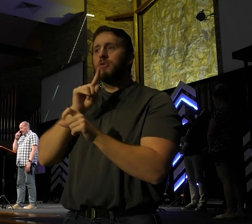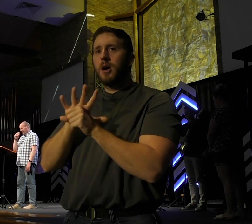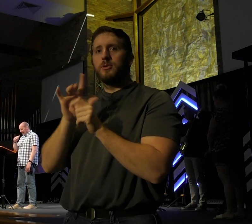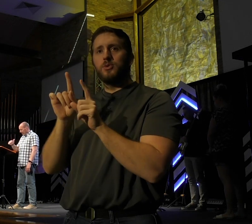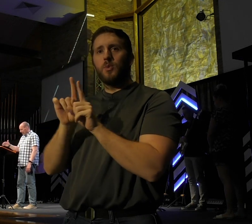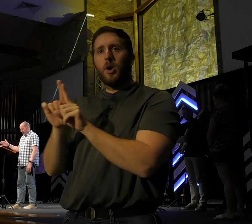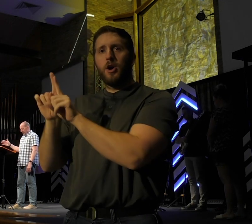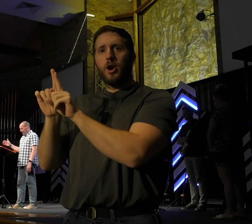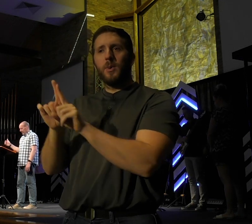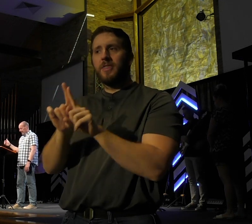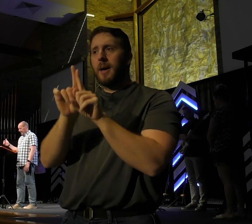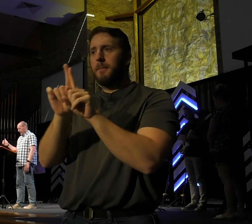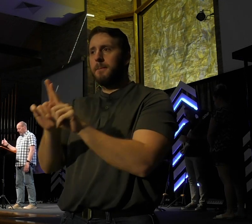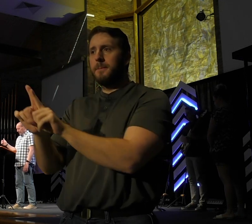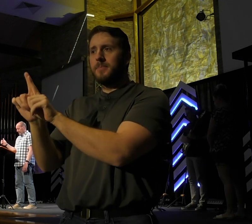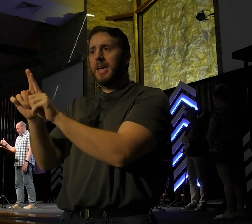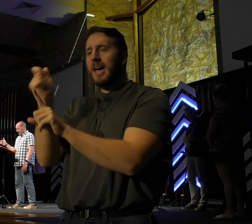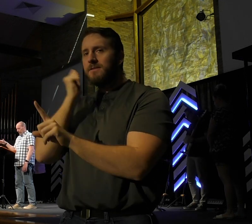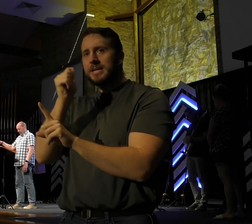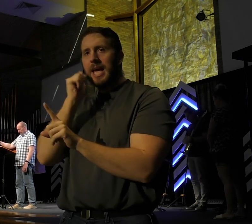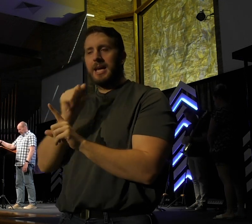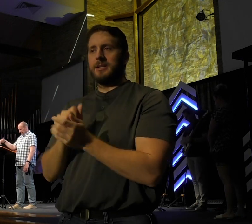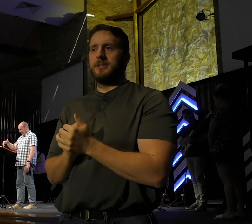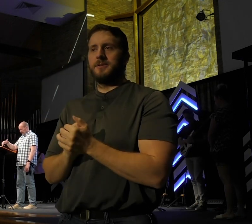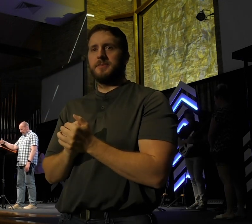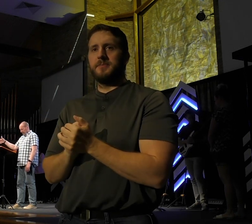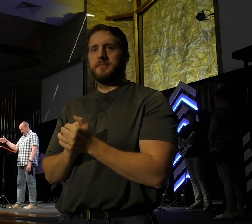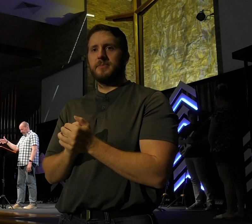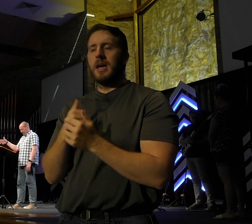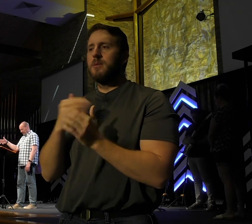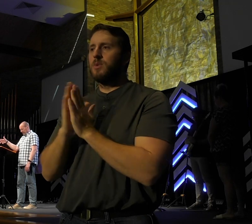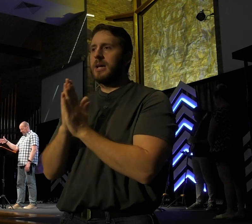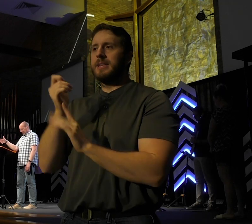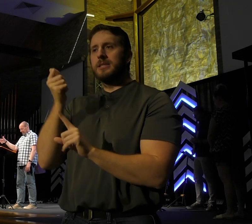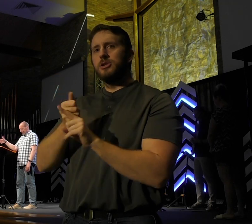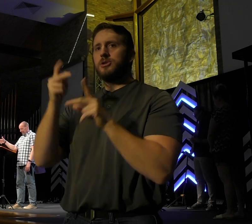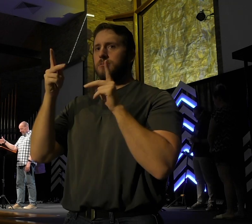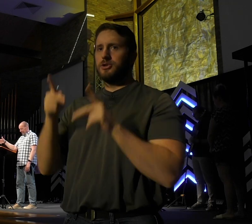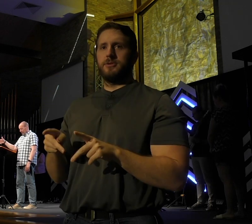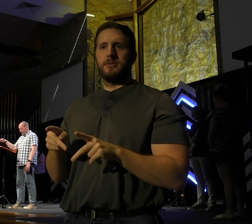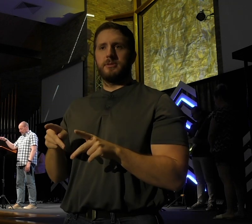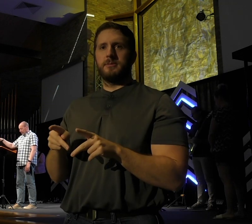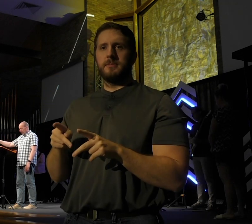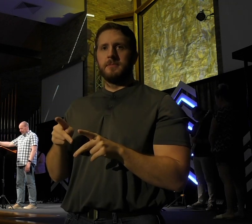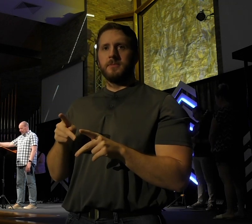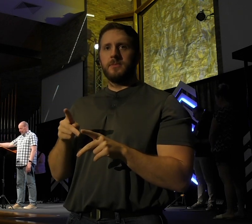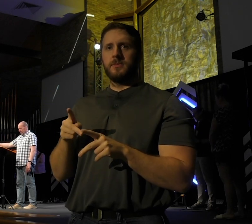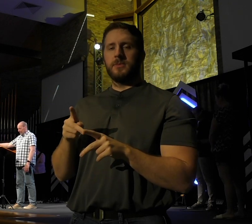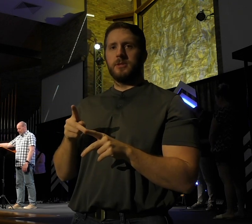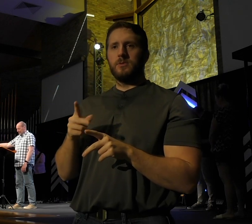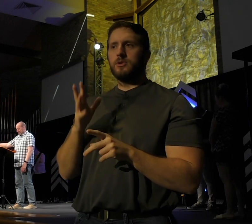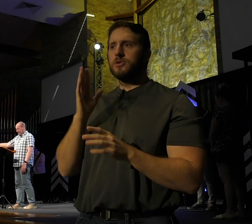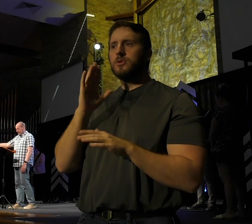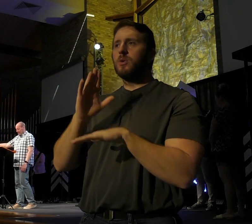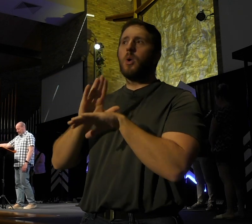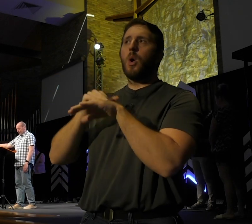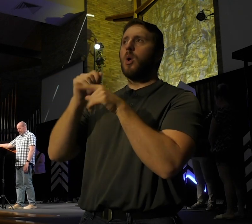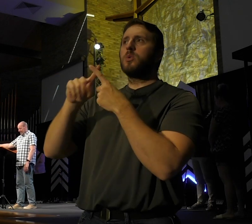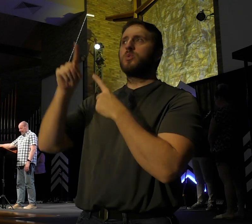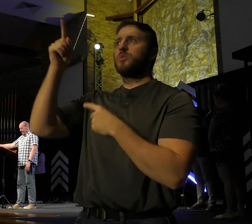them each and every day. Oh, I pray that each and every person would just call out to you, oh